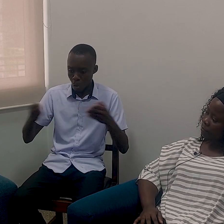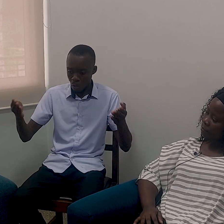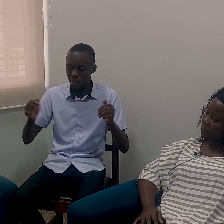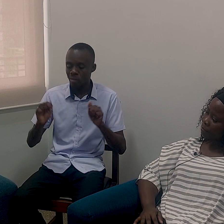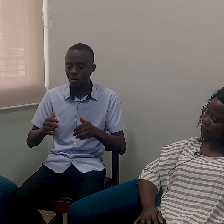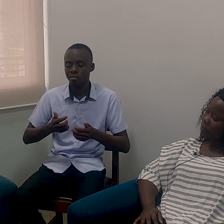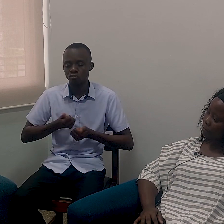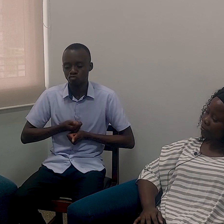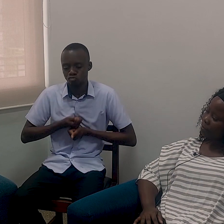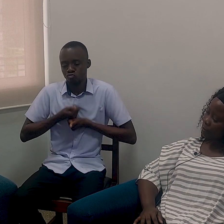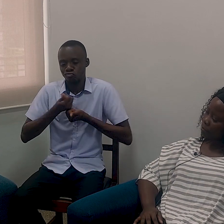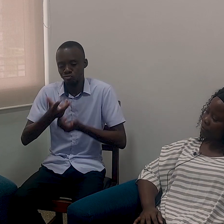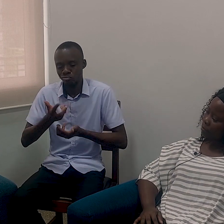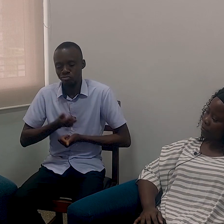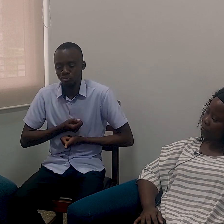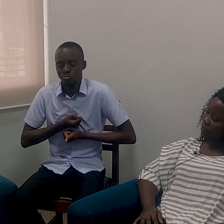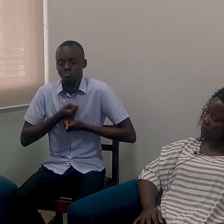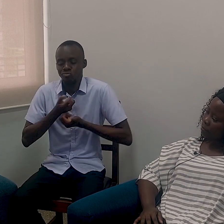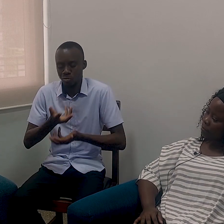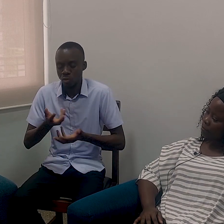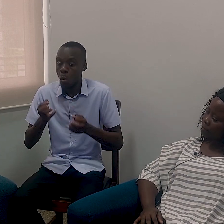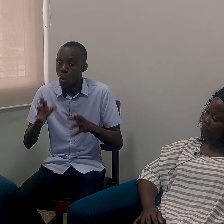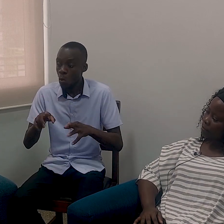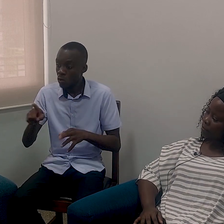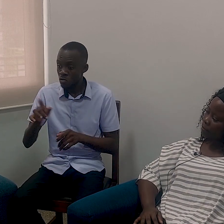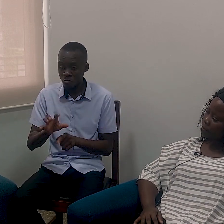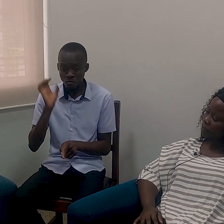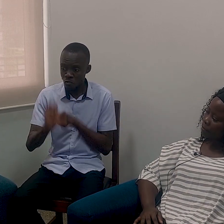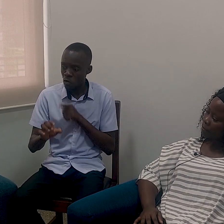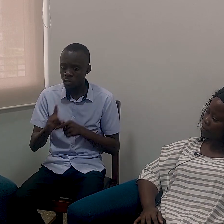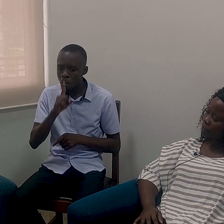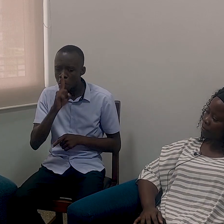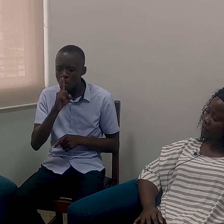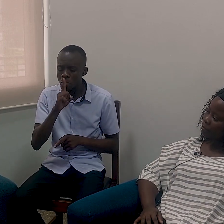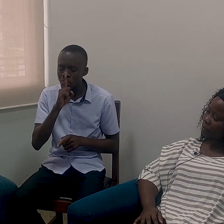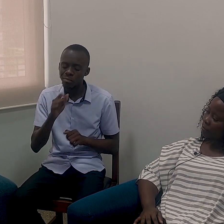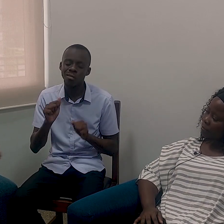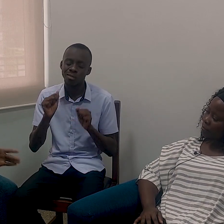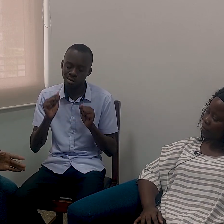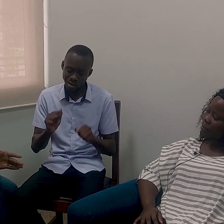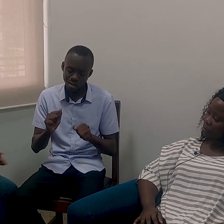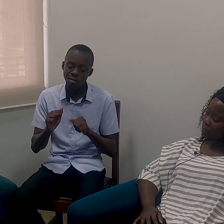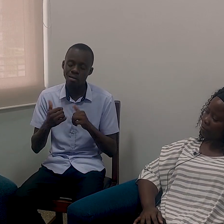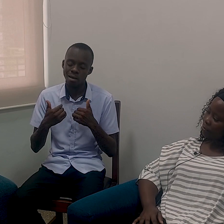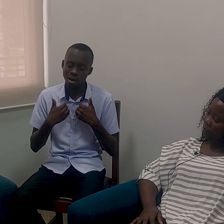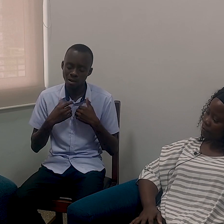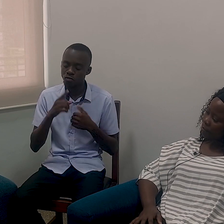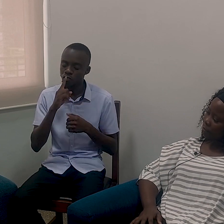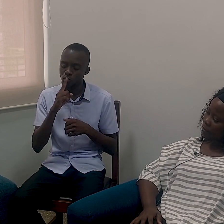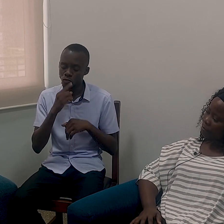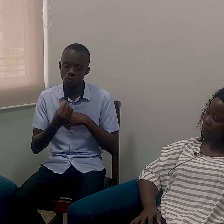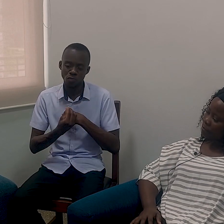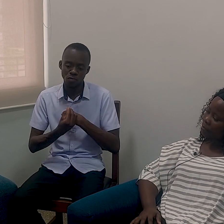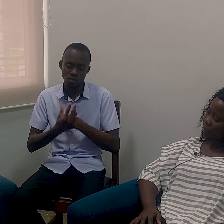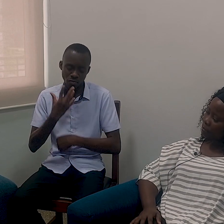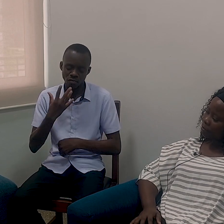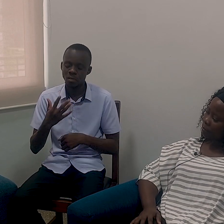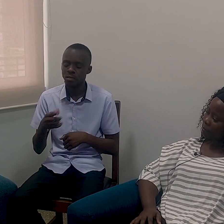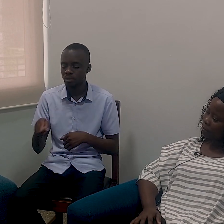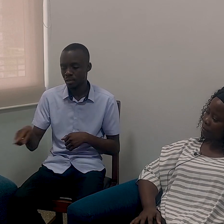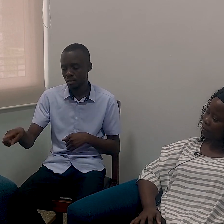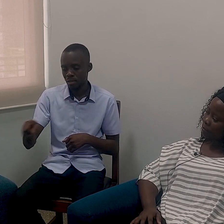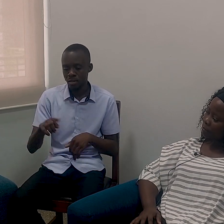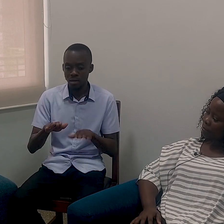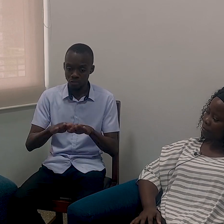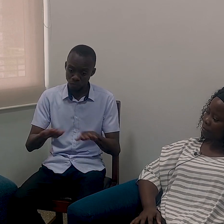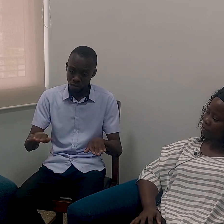or the contrary to that is suppressing them. That can also have an effect. Suppressing them will aggravate it. Allowing them